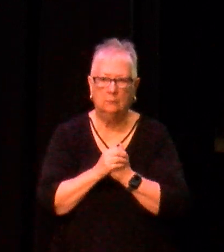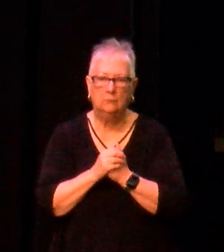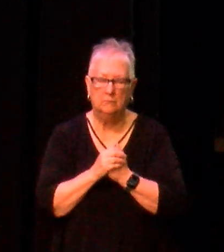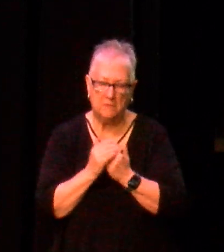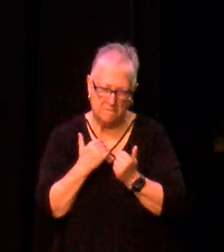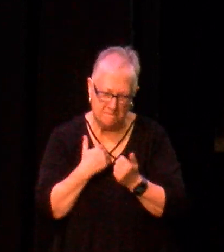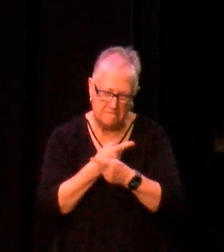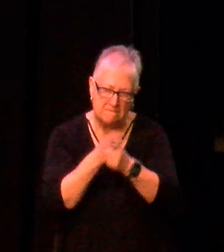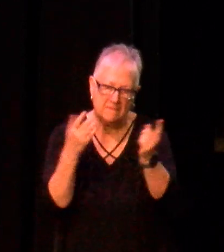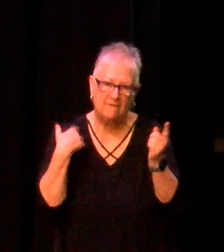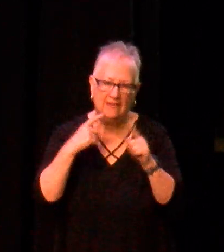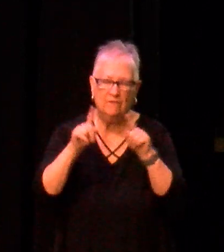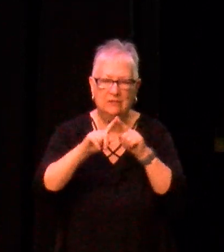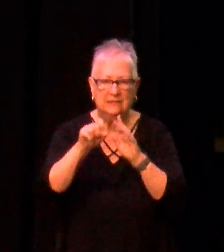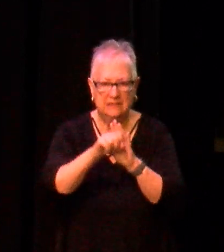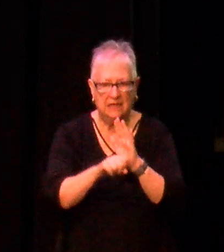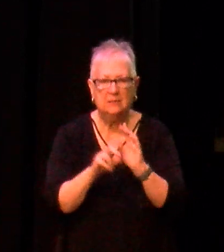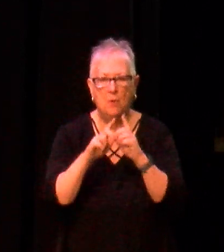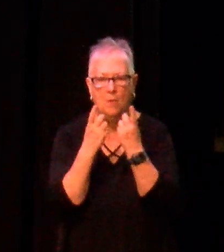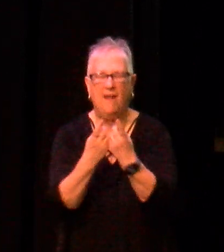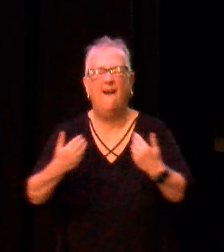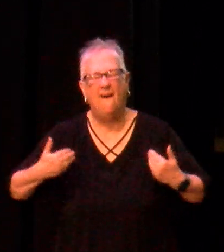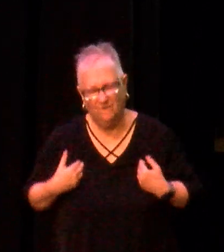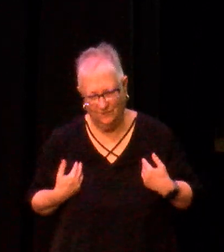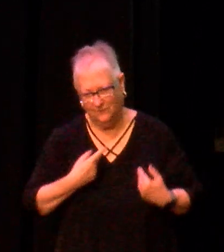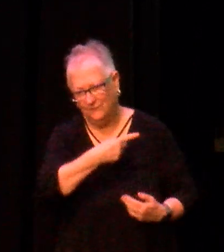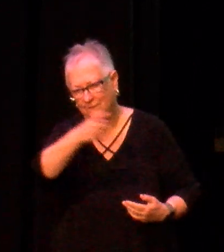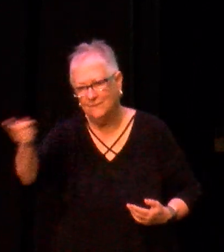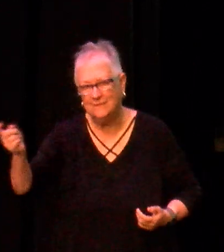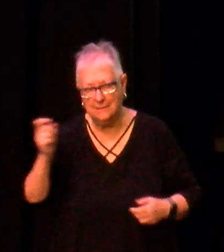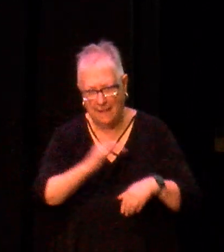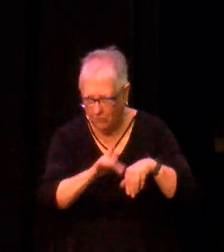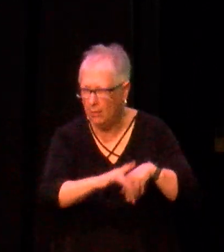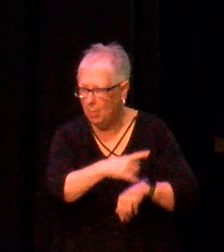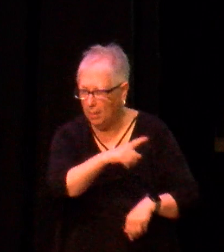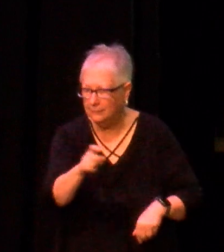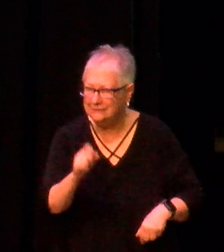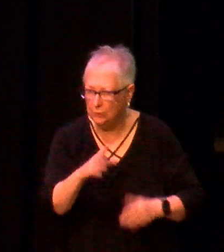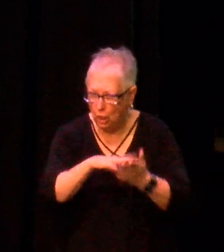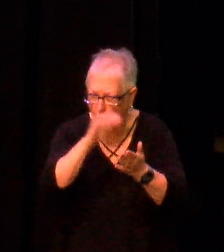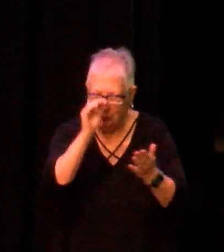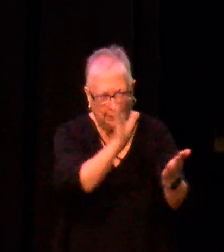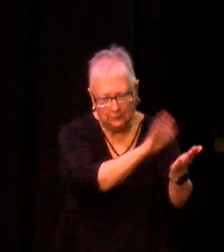in the state, and those departments have access to